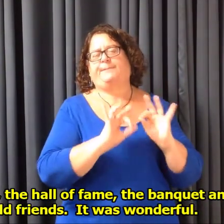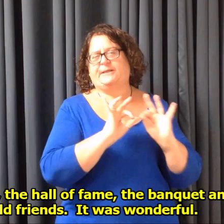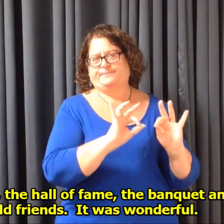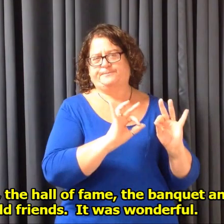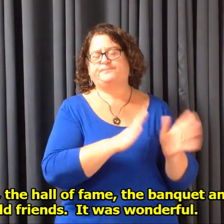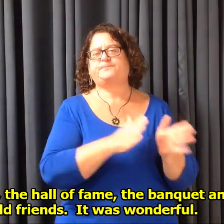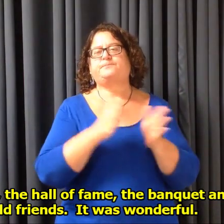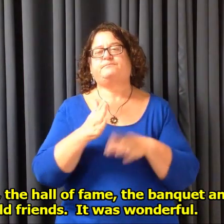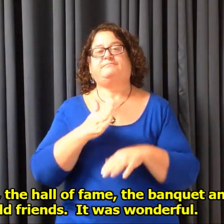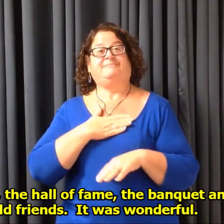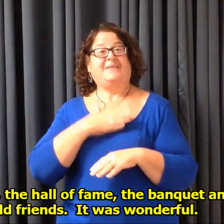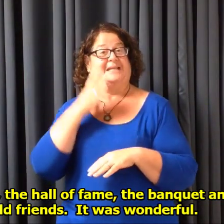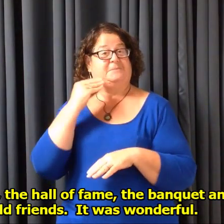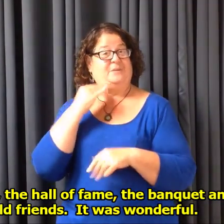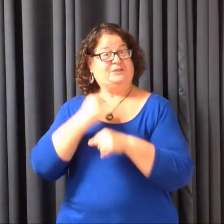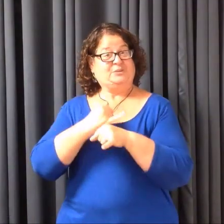old friends. It was wonderful.